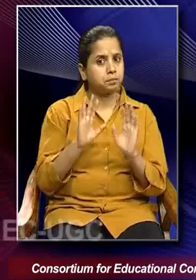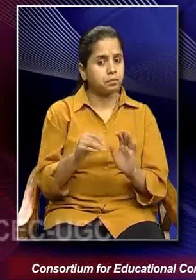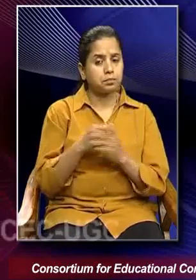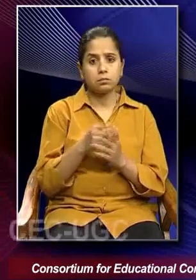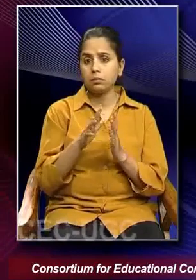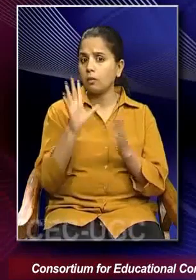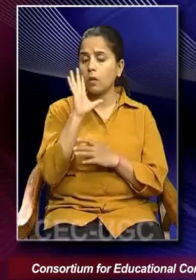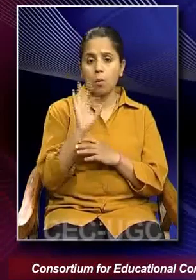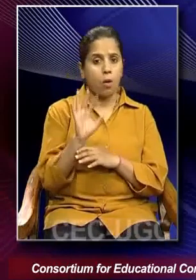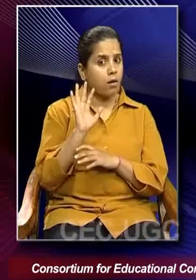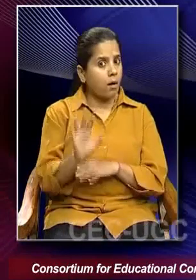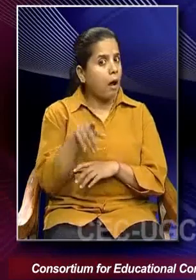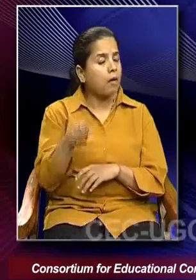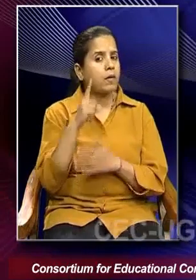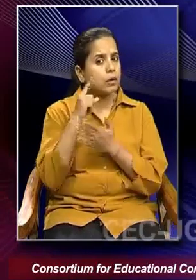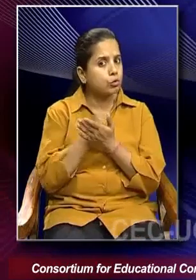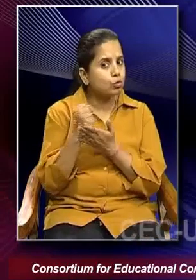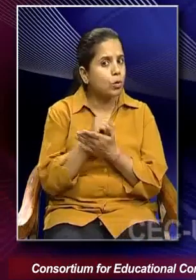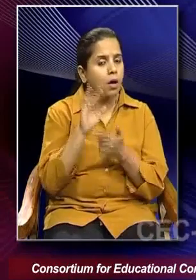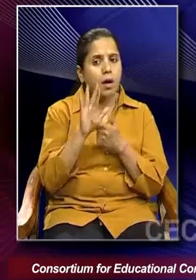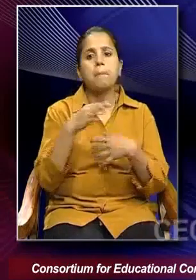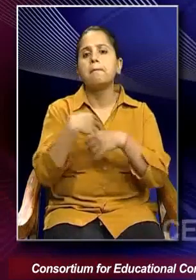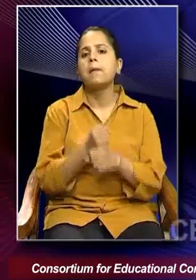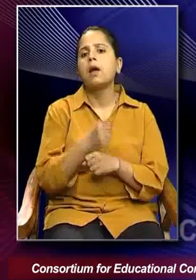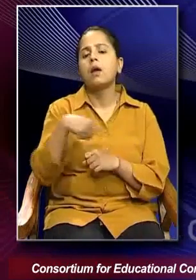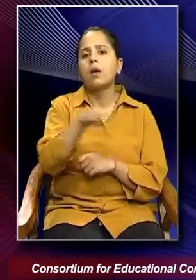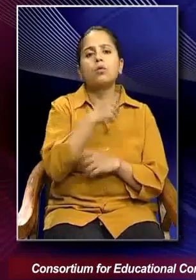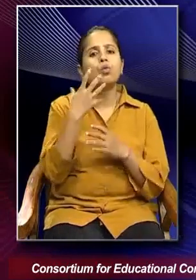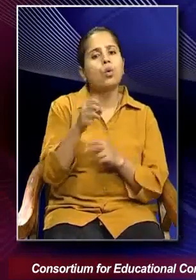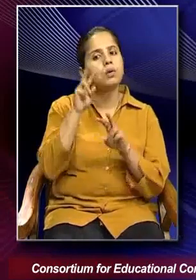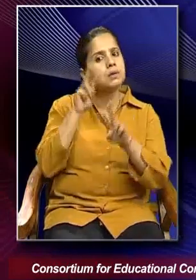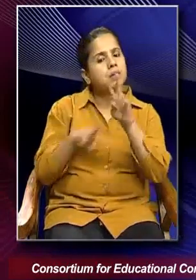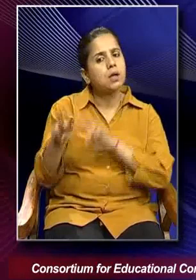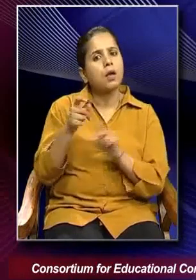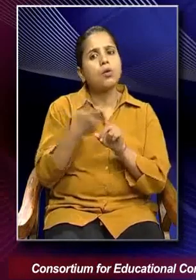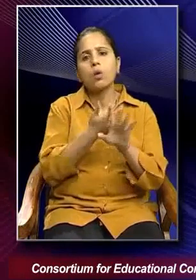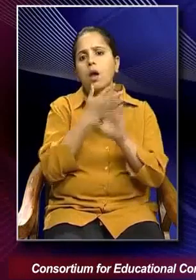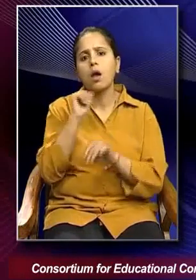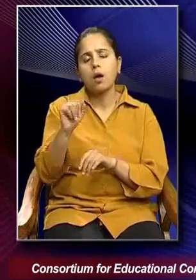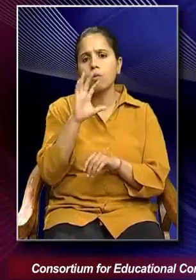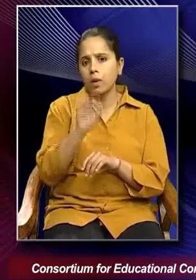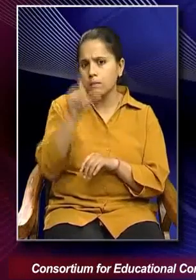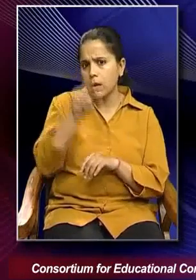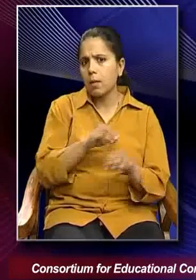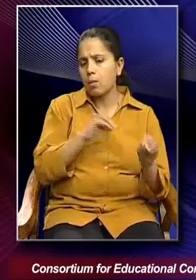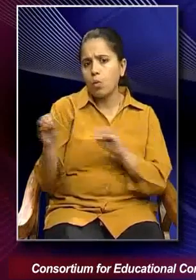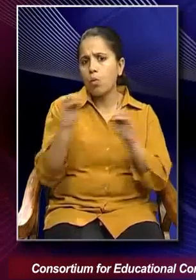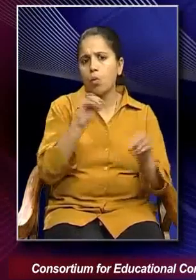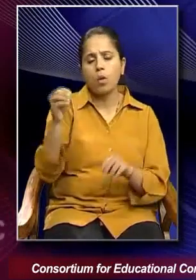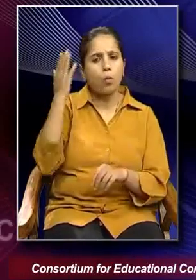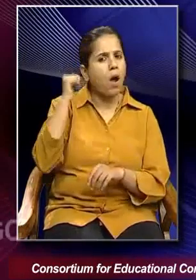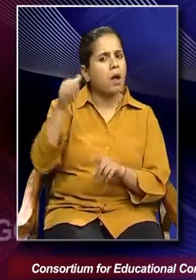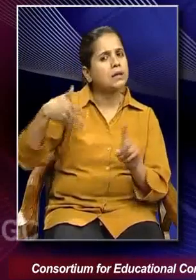very significant attempt which has been made to understand the characteristics of migration, the stream